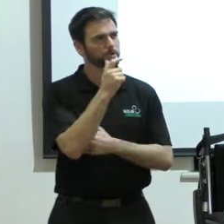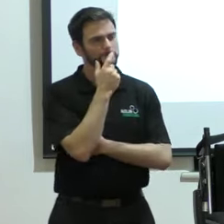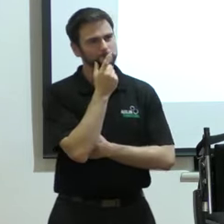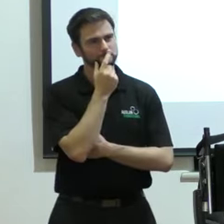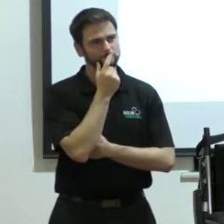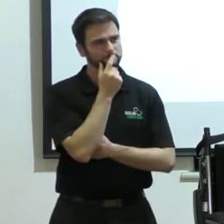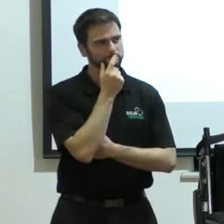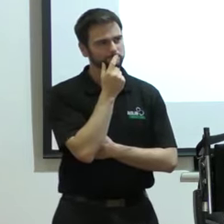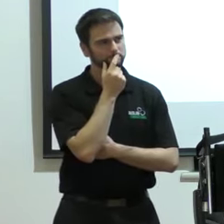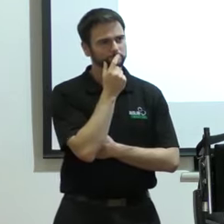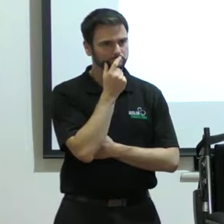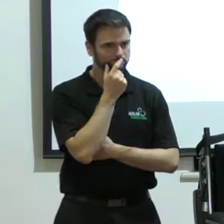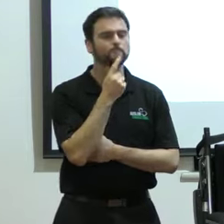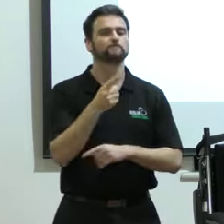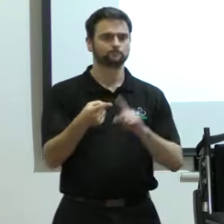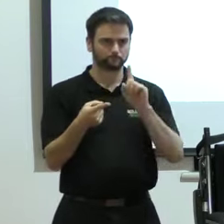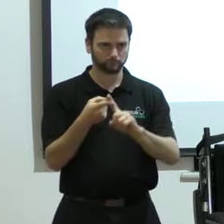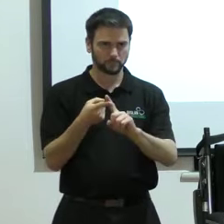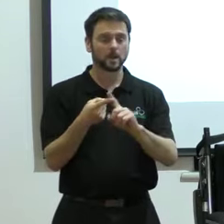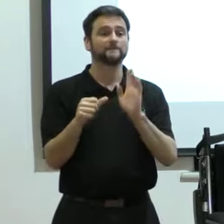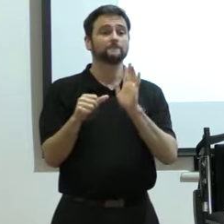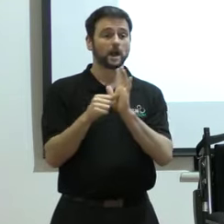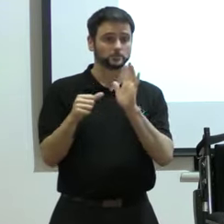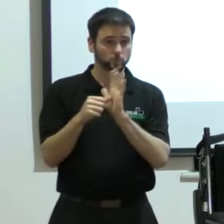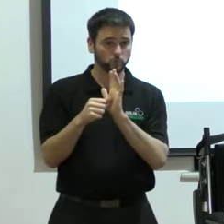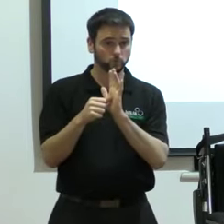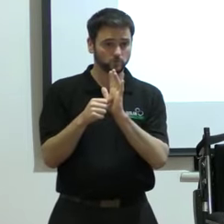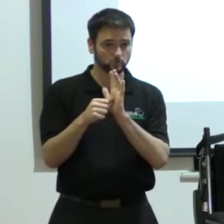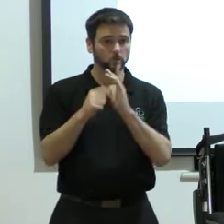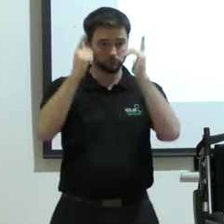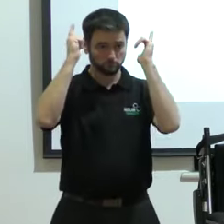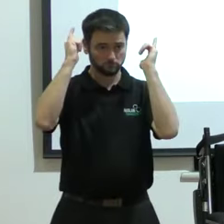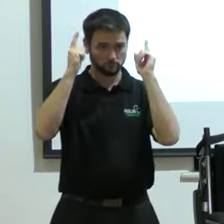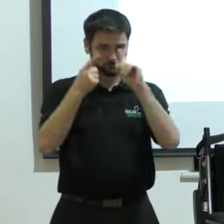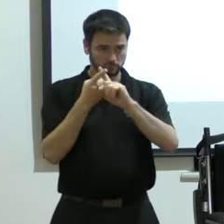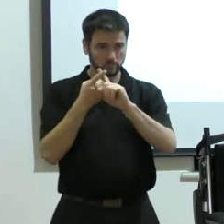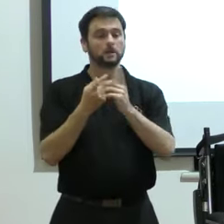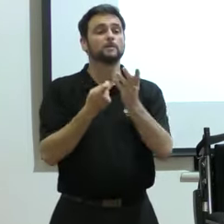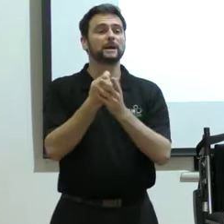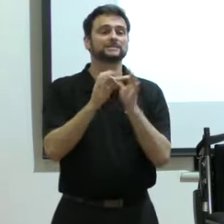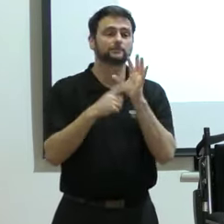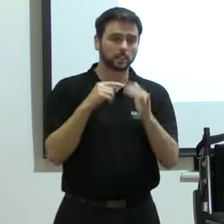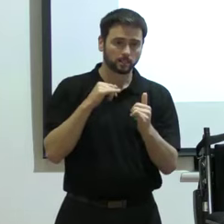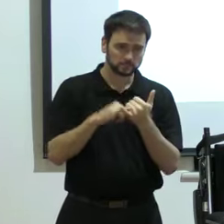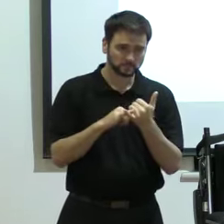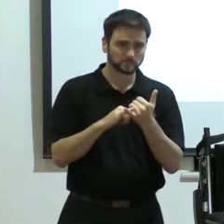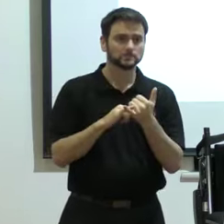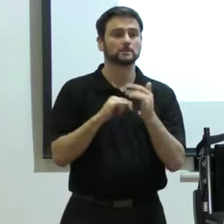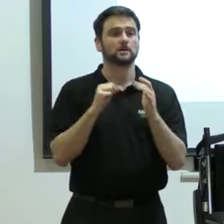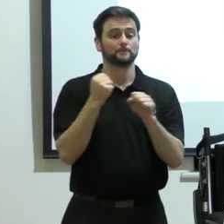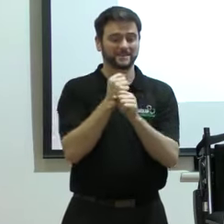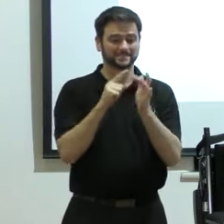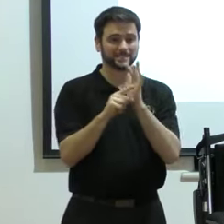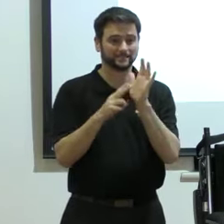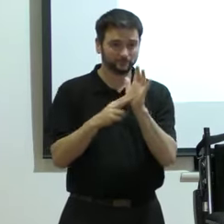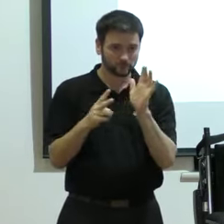There's just a financial one who just pays the bills and just generates generates statements